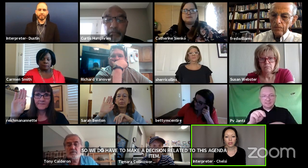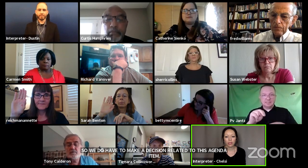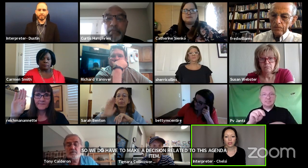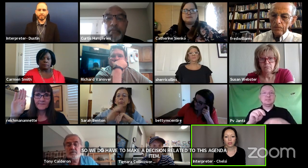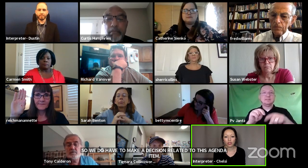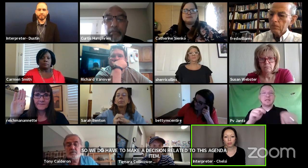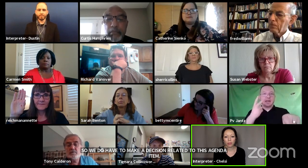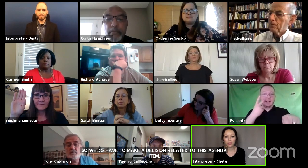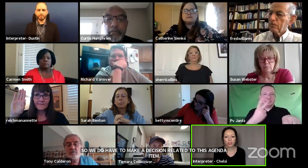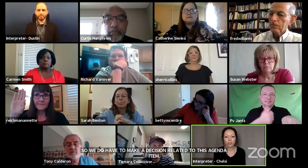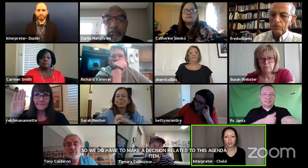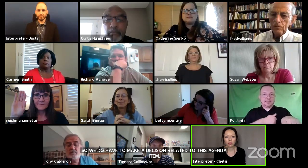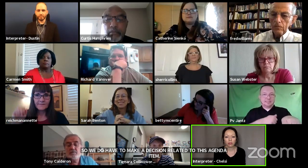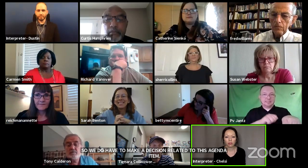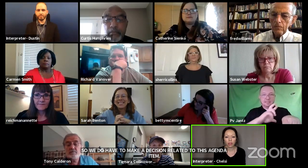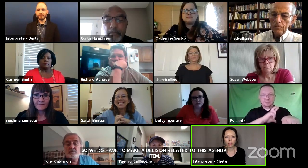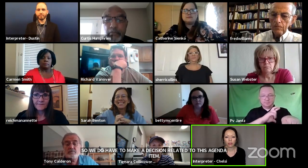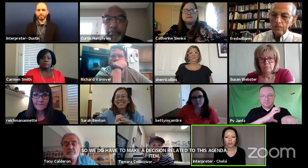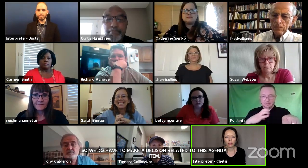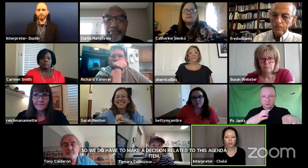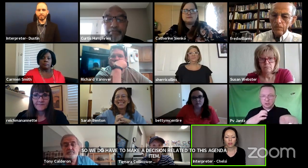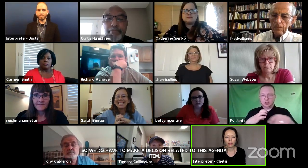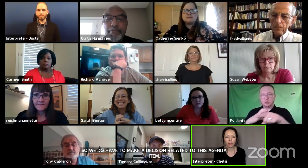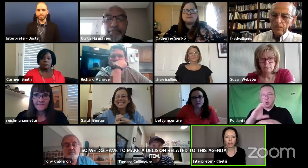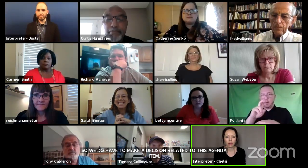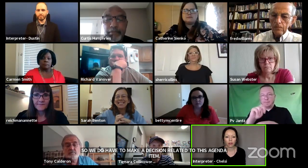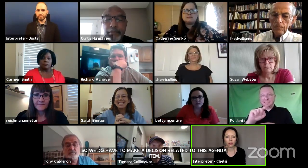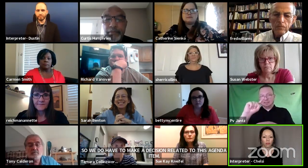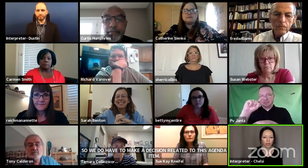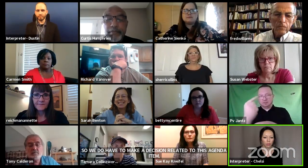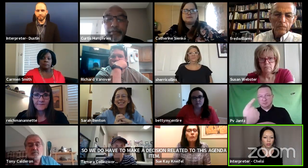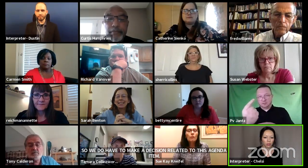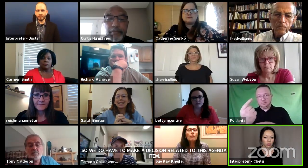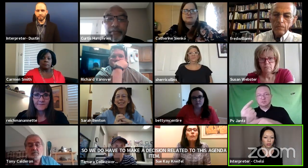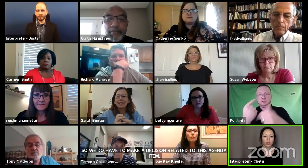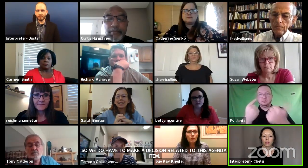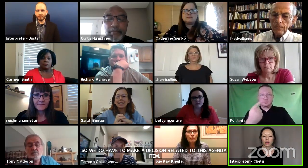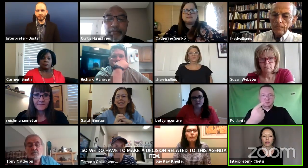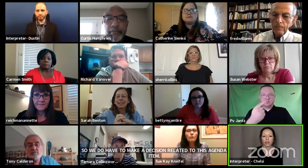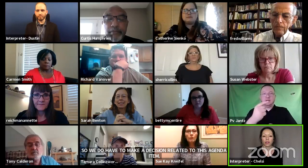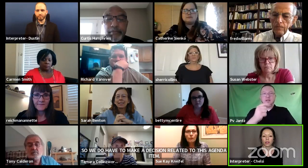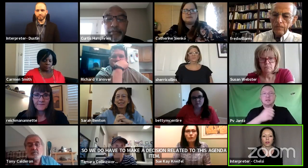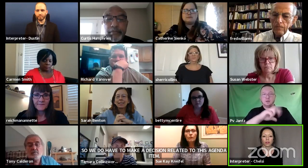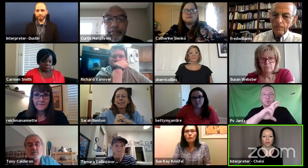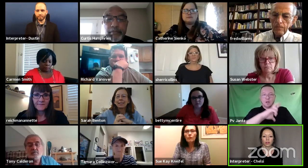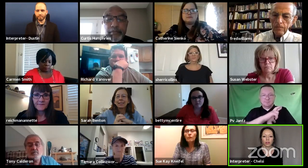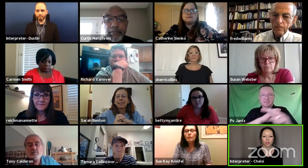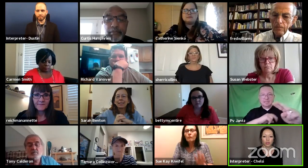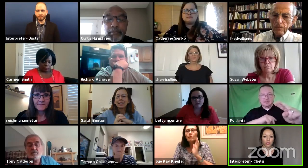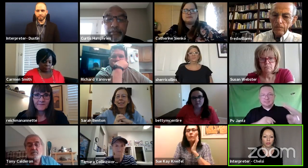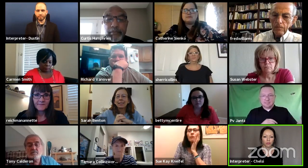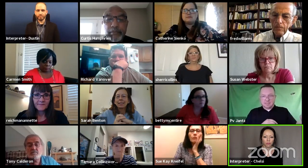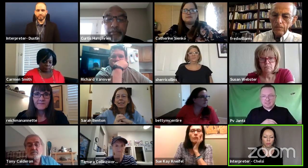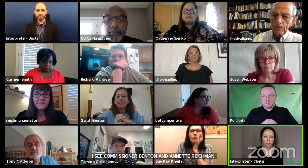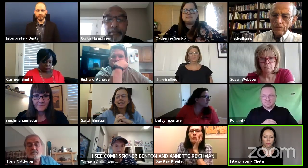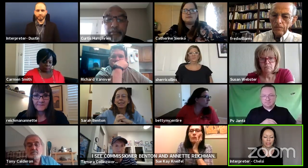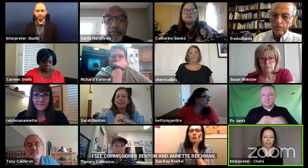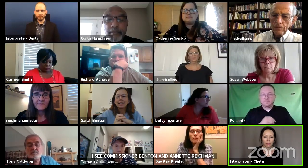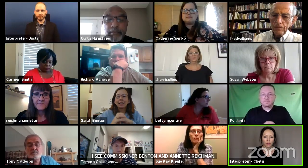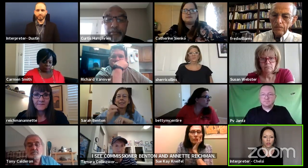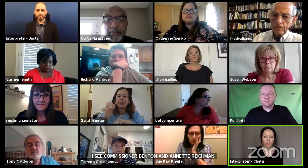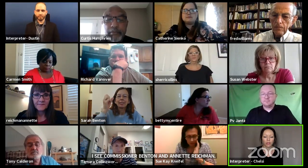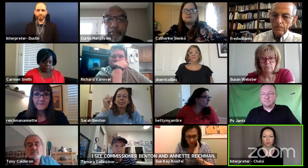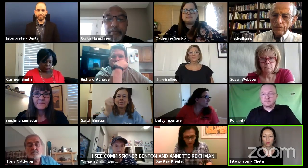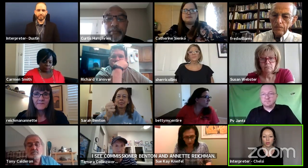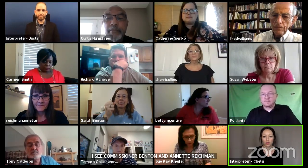I see Commissioner Benton and Annette Reichman. I saw Commissioner